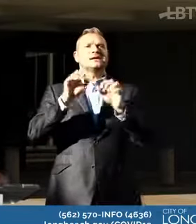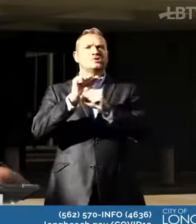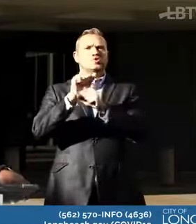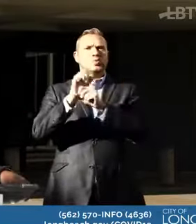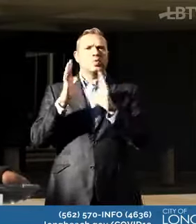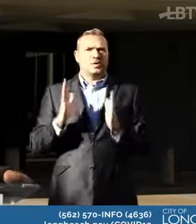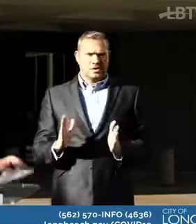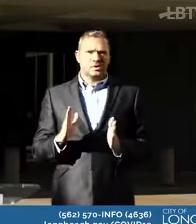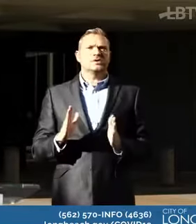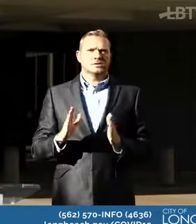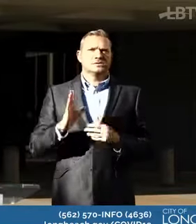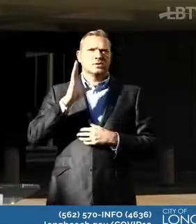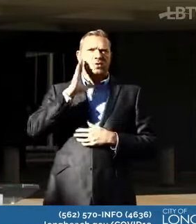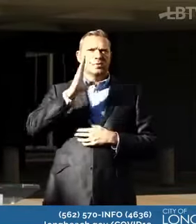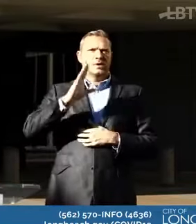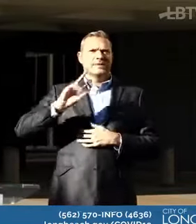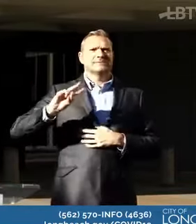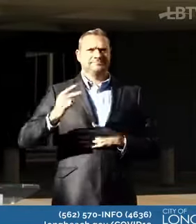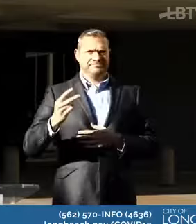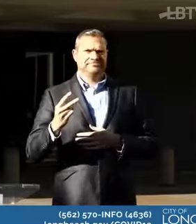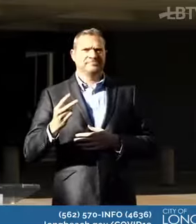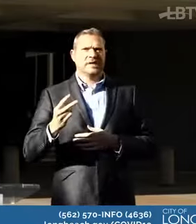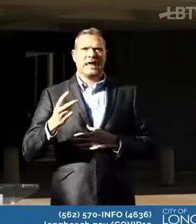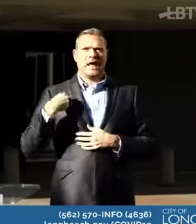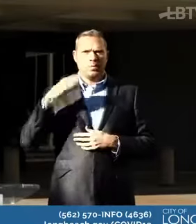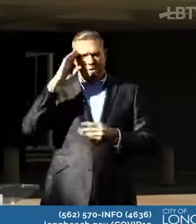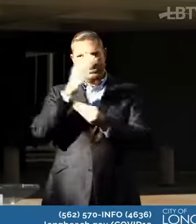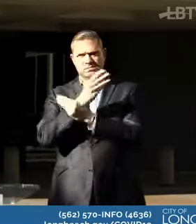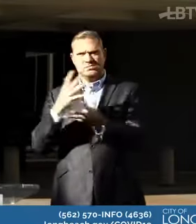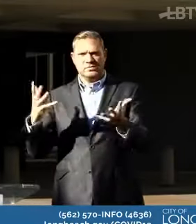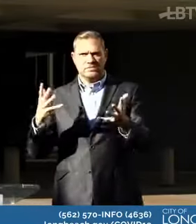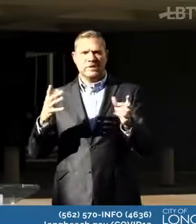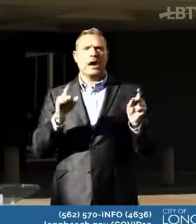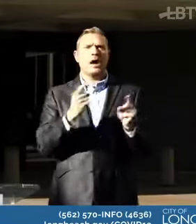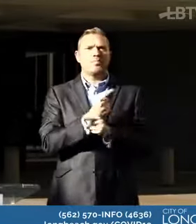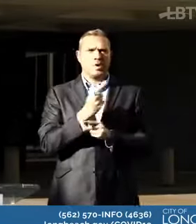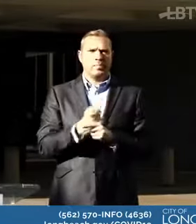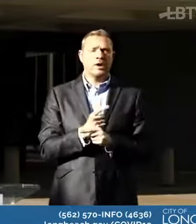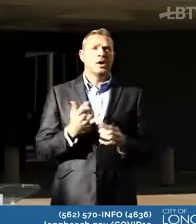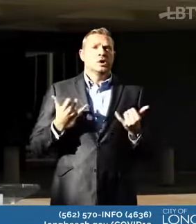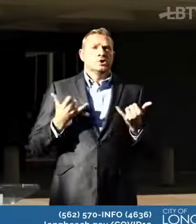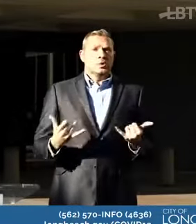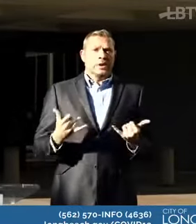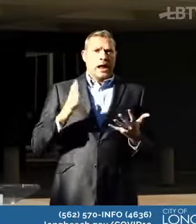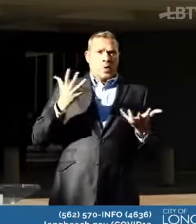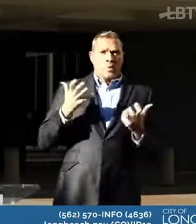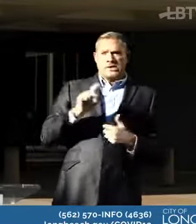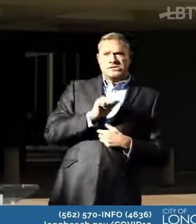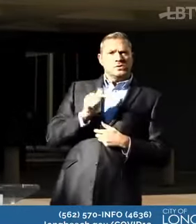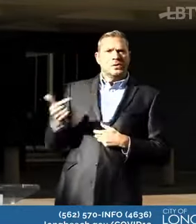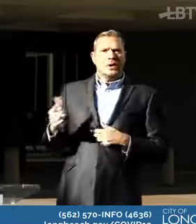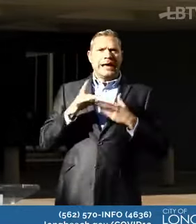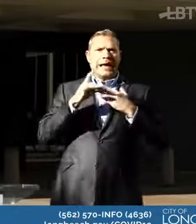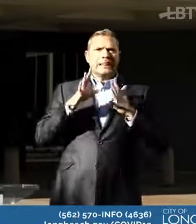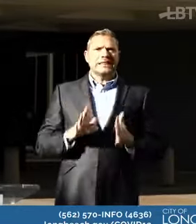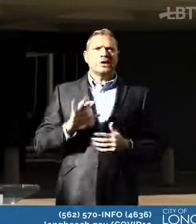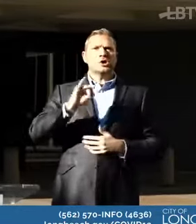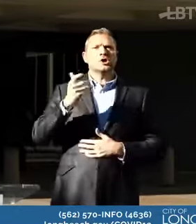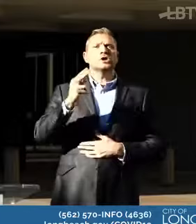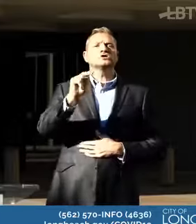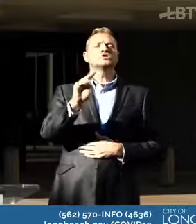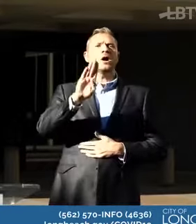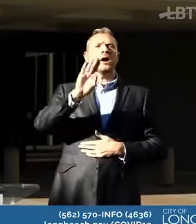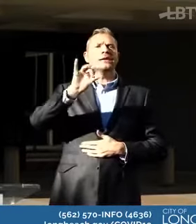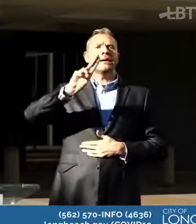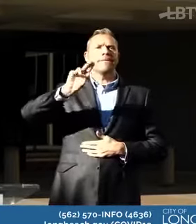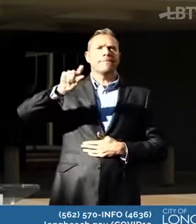appropriately. I want to go ahead now and turn this over to someone that's been a really great leader in our community, and that's John Bishop, who of course is